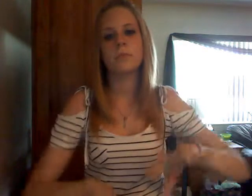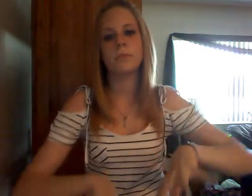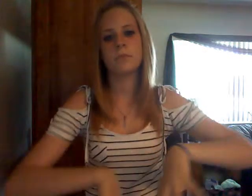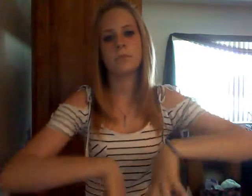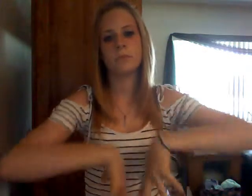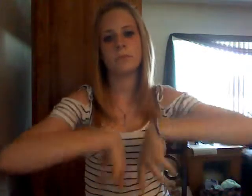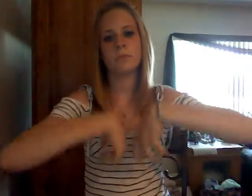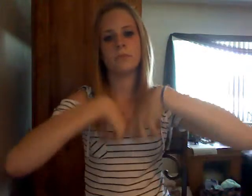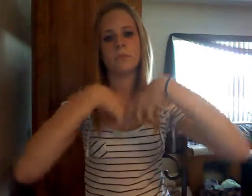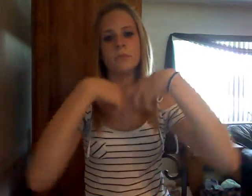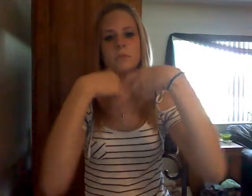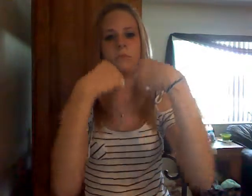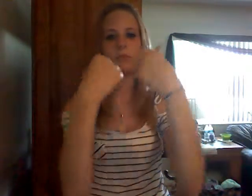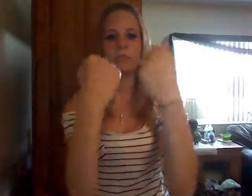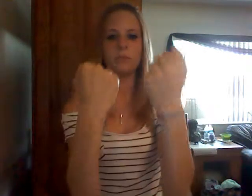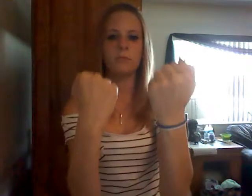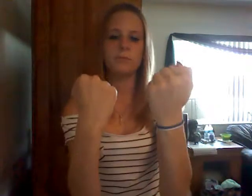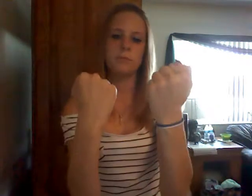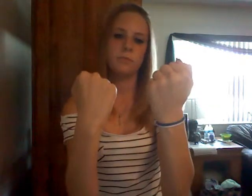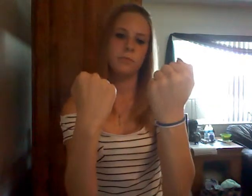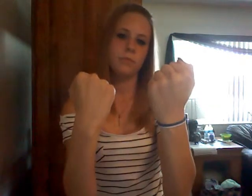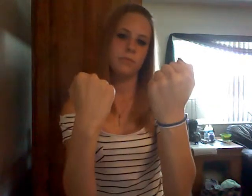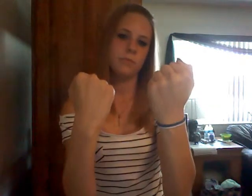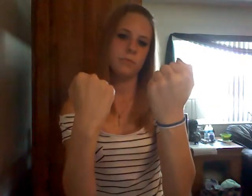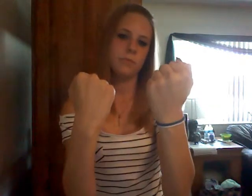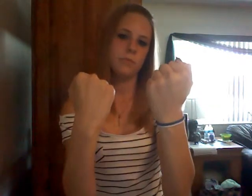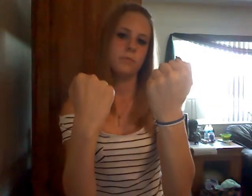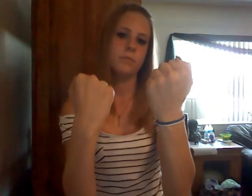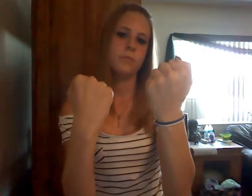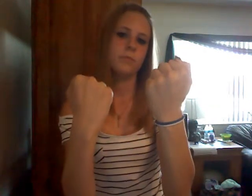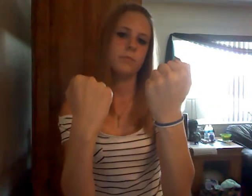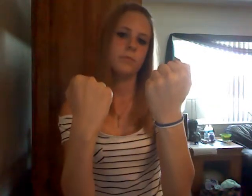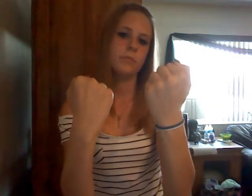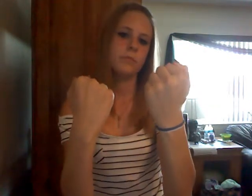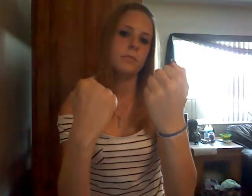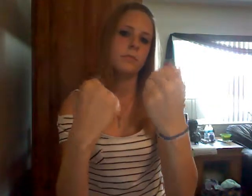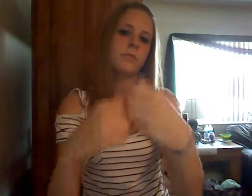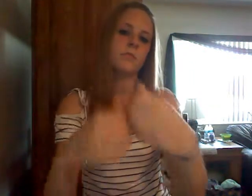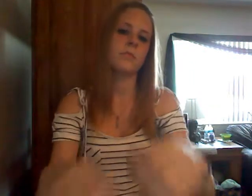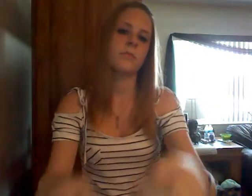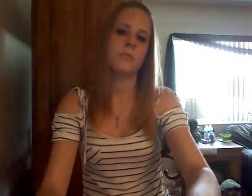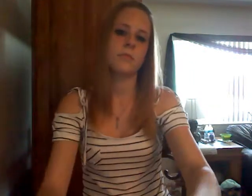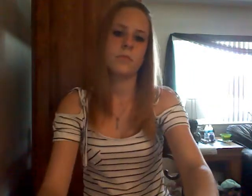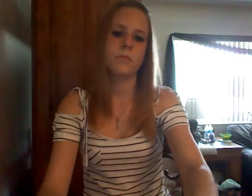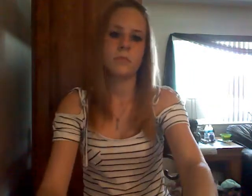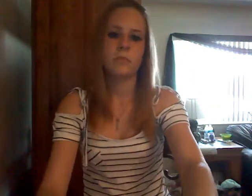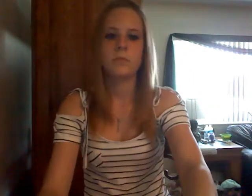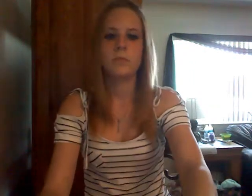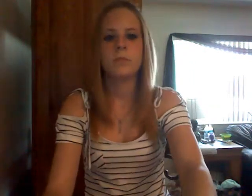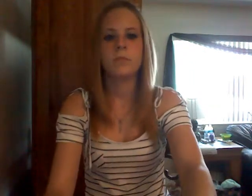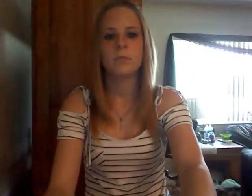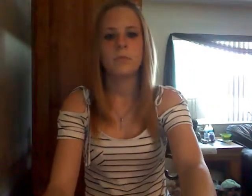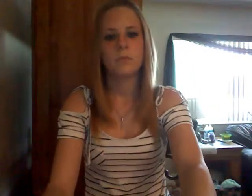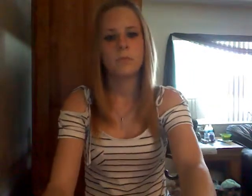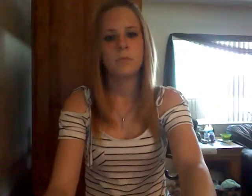that the still there, outraged, that You